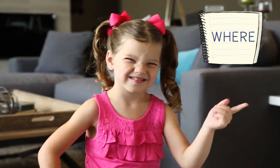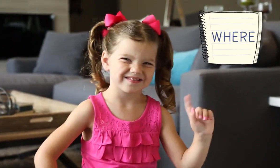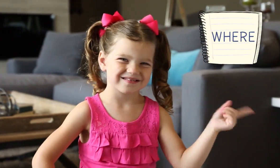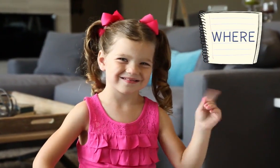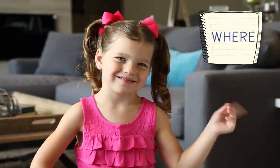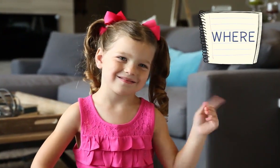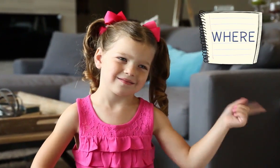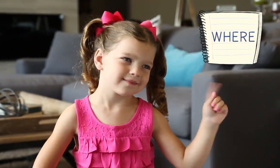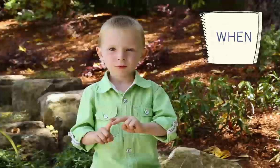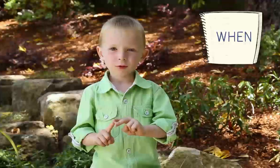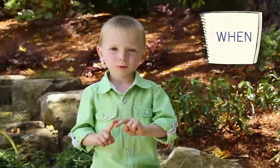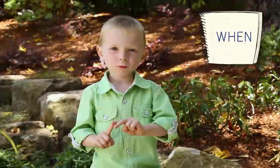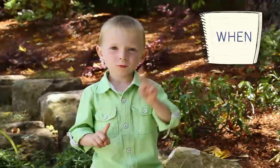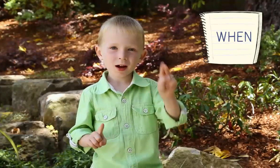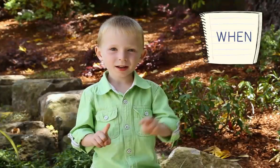Where? When?